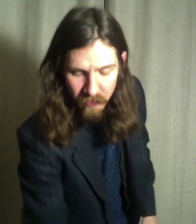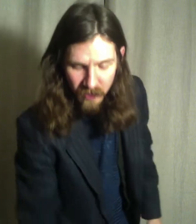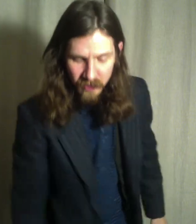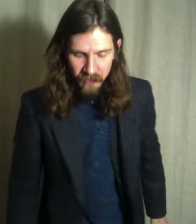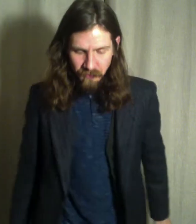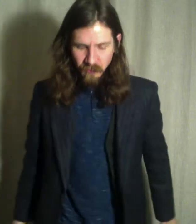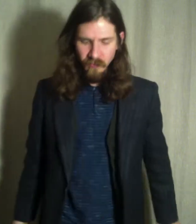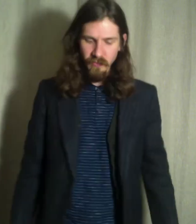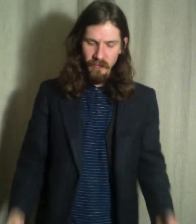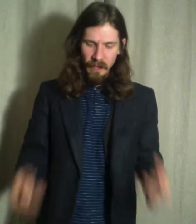melody.